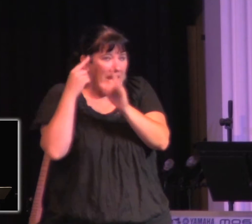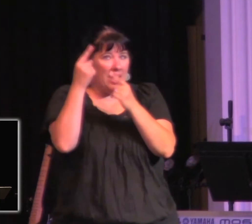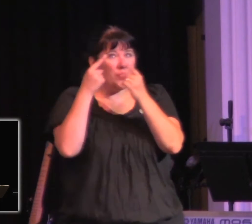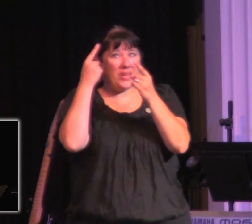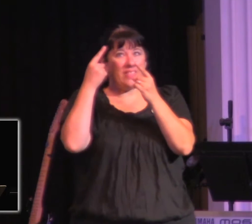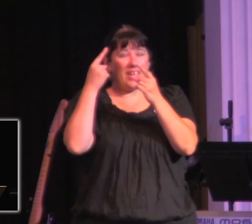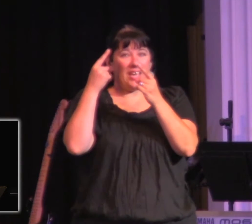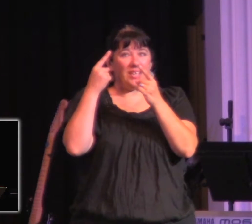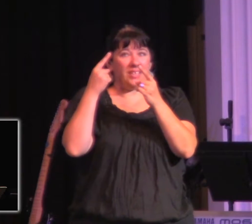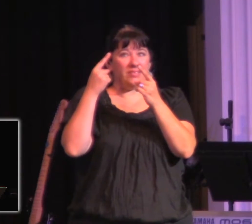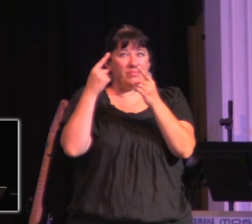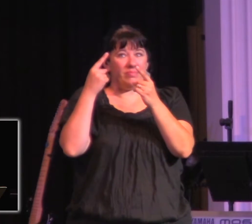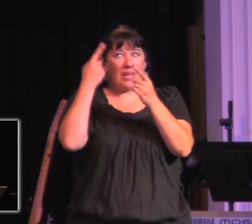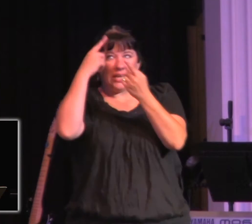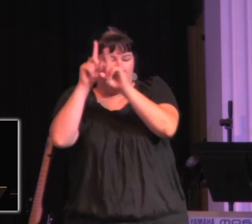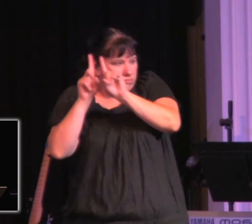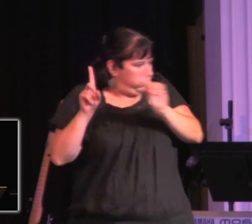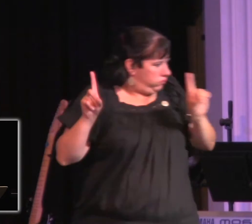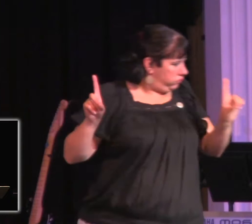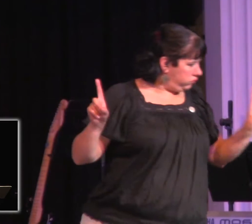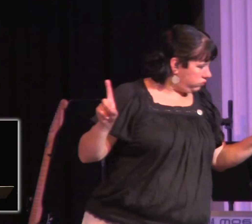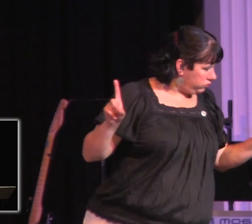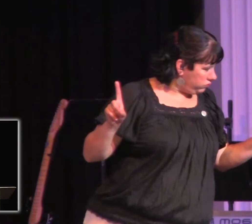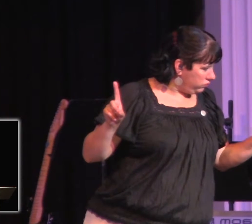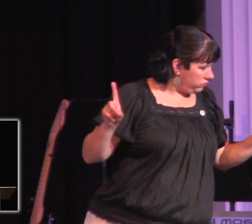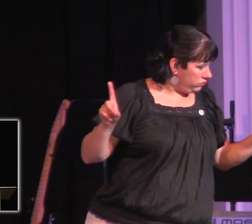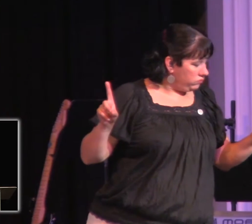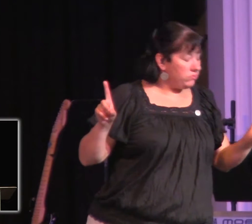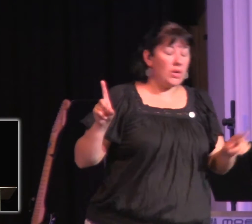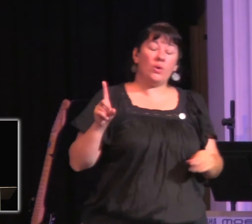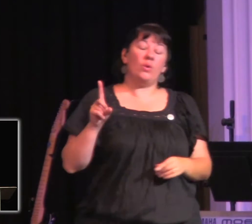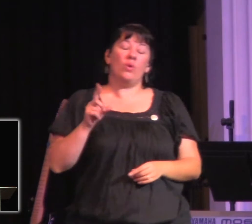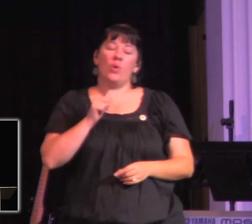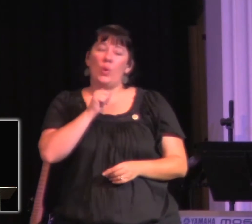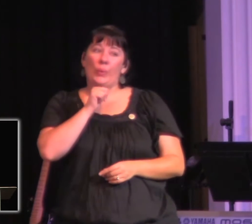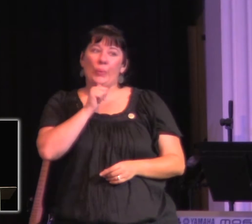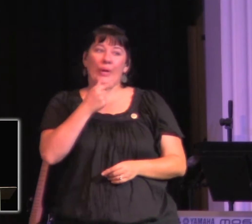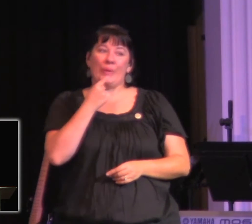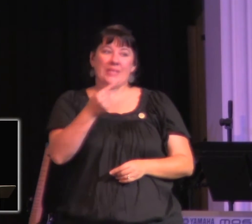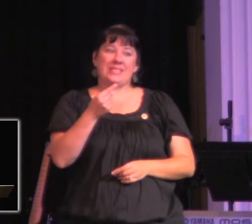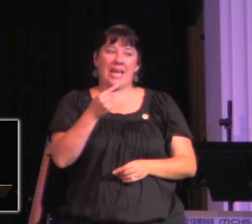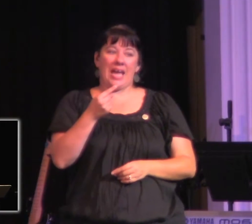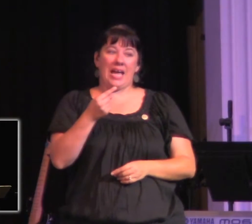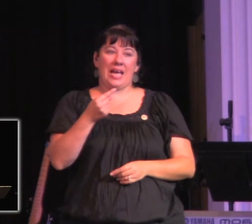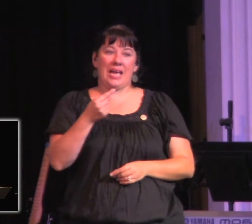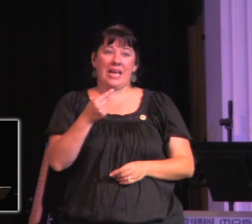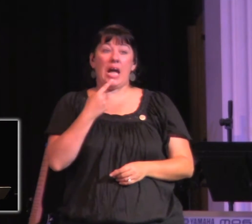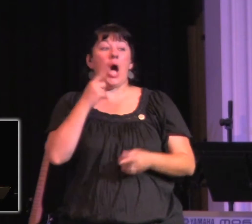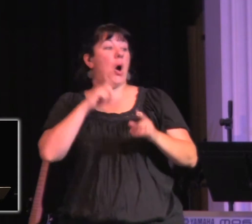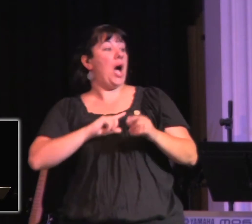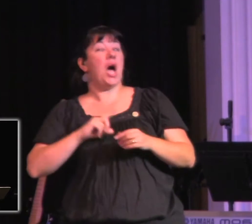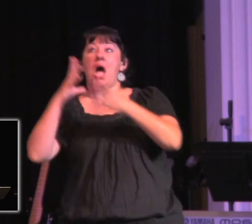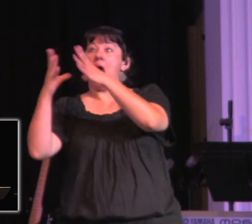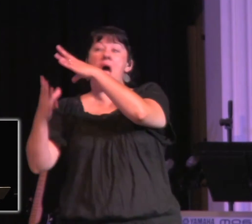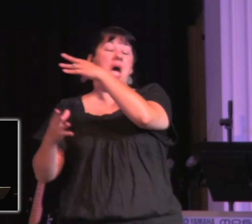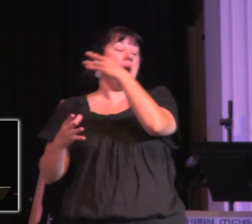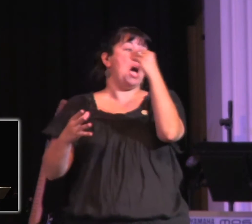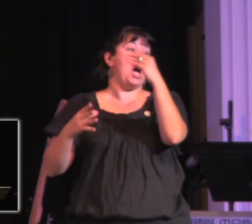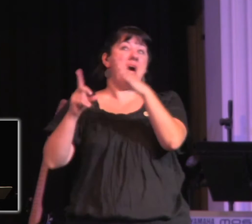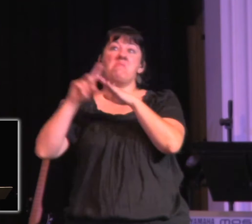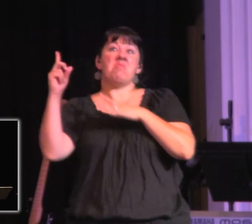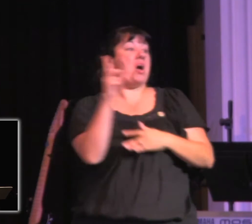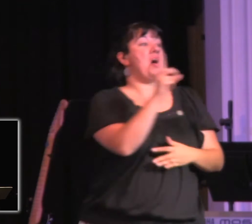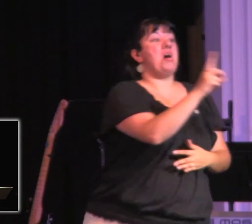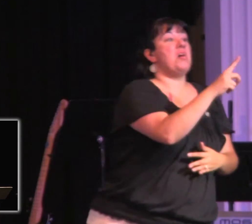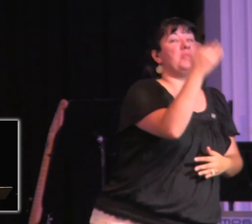say, I'm running from God. We just do it with our body language. We just do it with our behavior. We just do